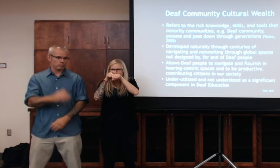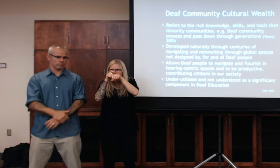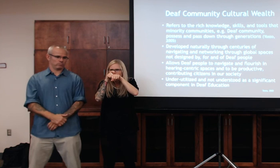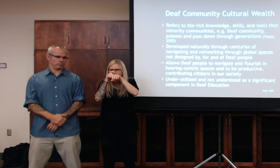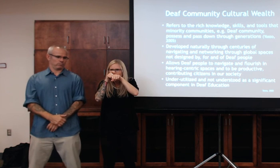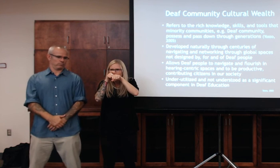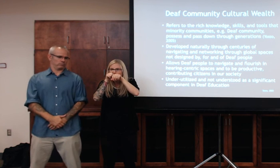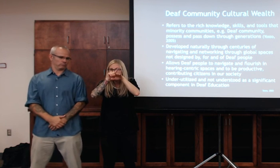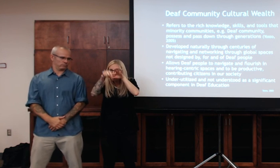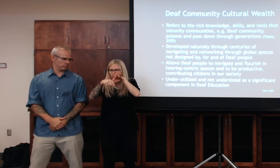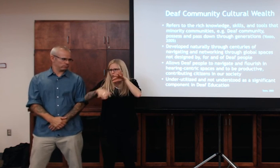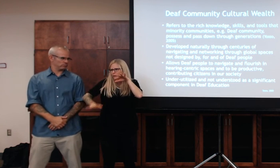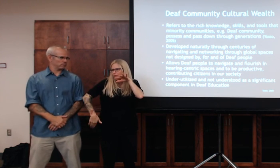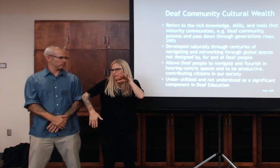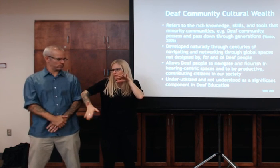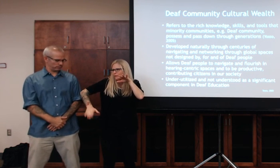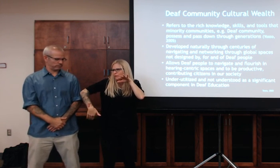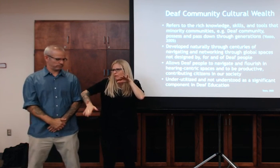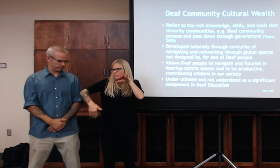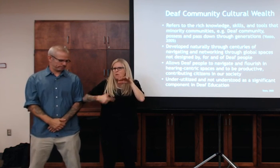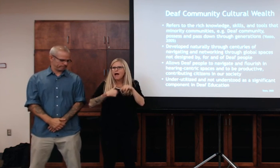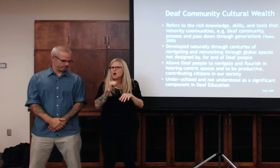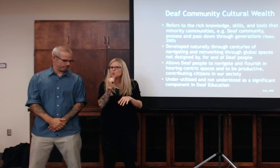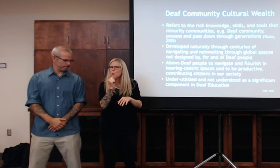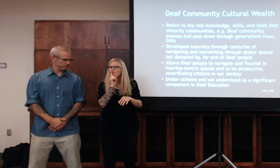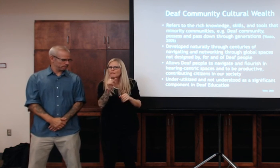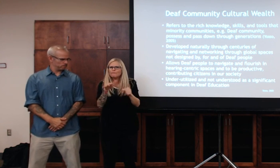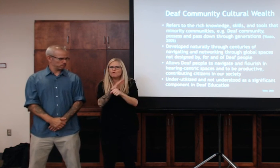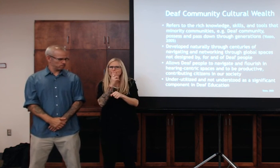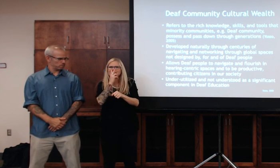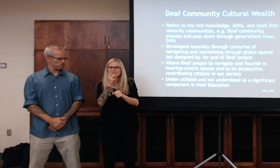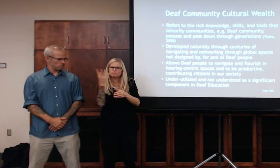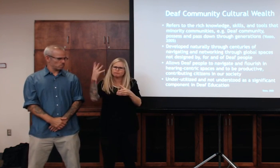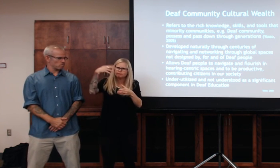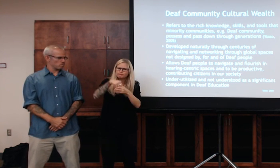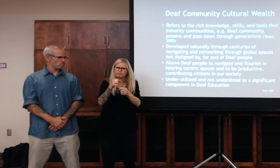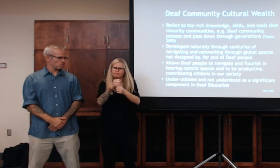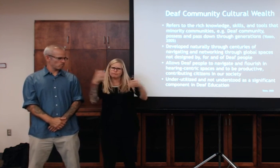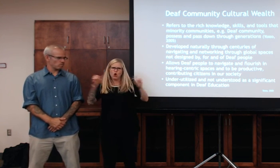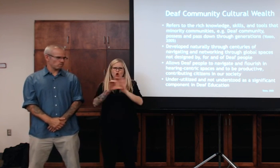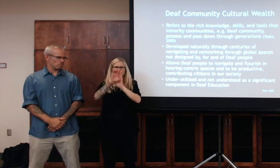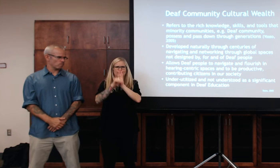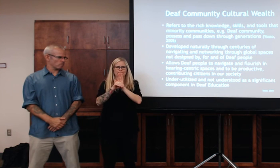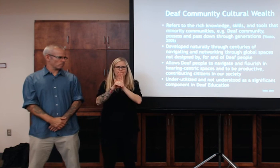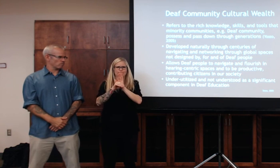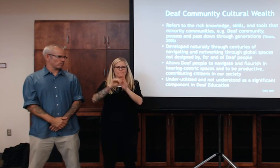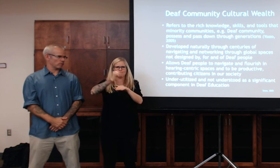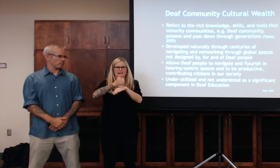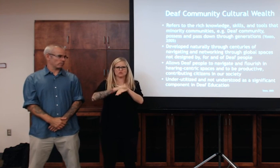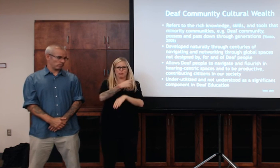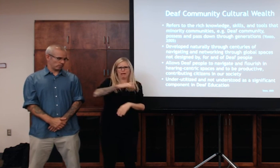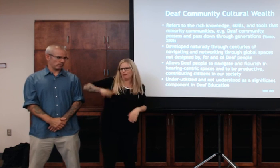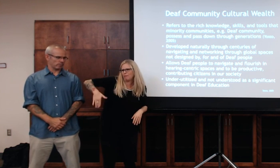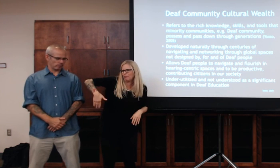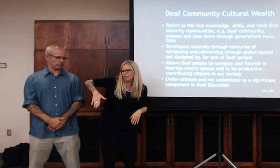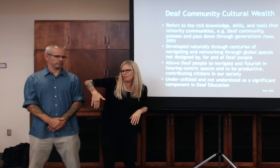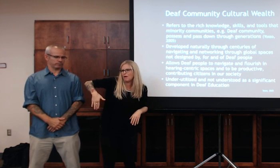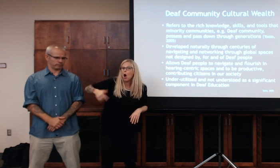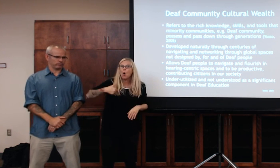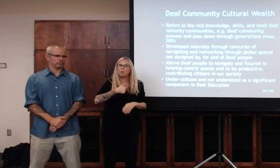just barely scratched the surface on this. I don't fully see the integration of the curriculum based on this just yet.